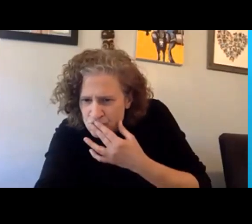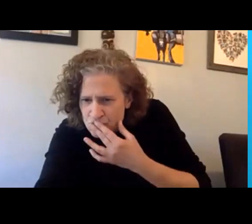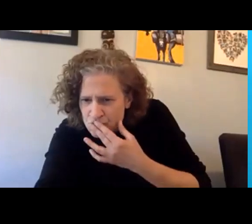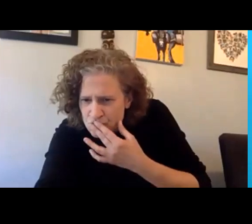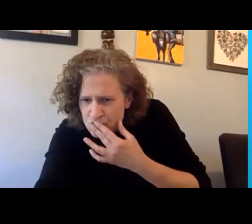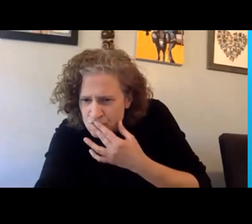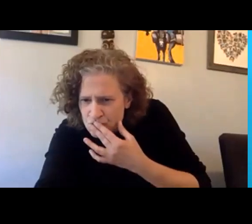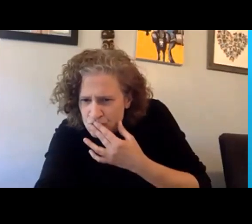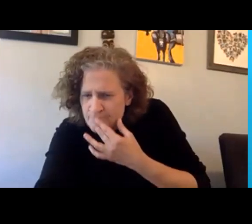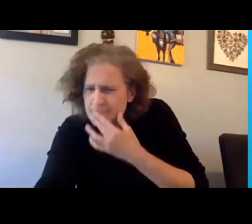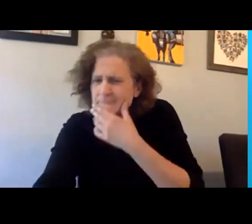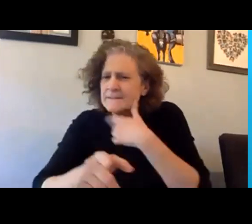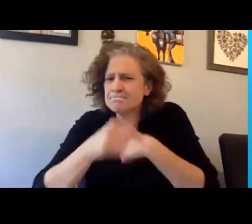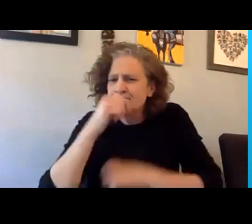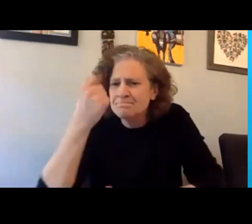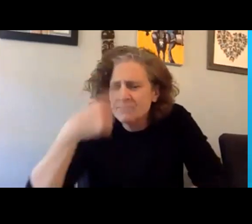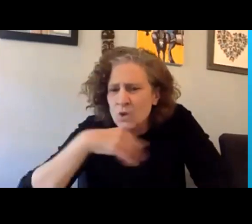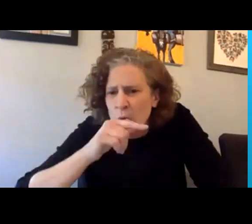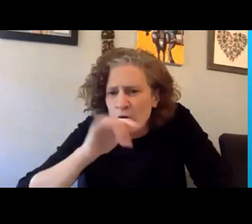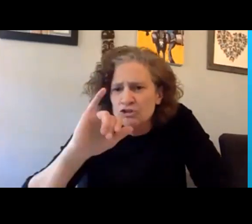have.